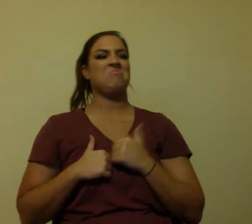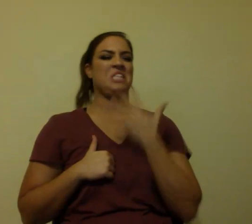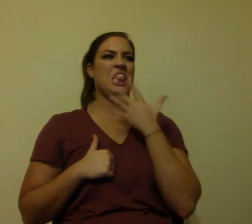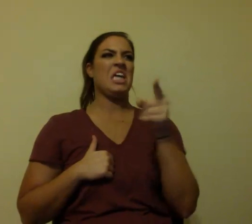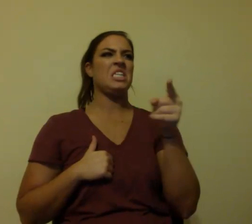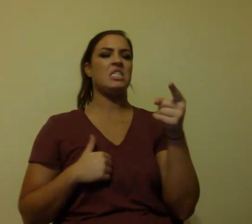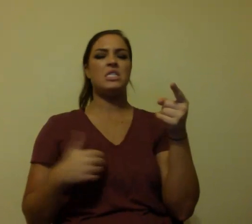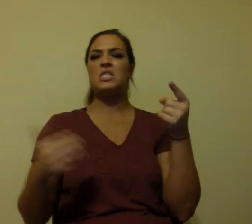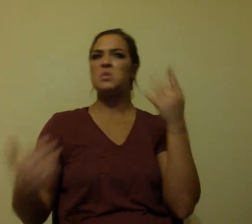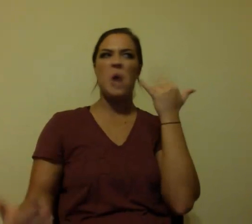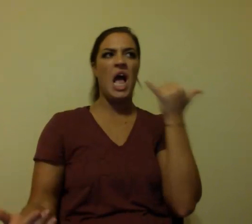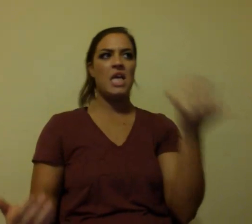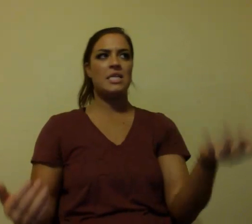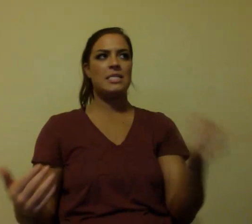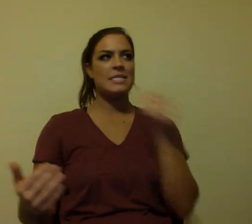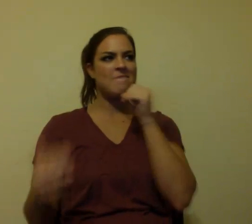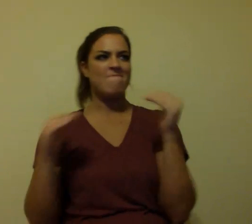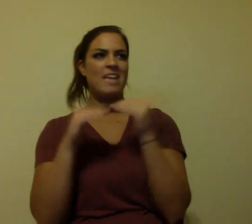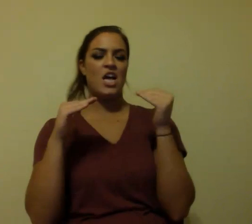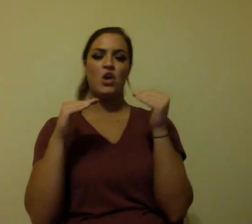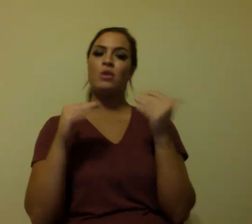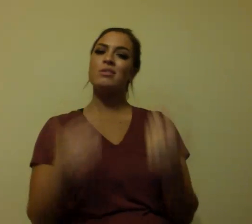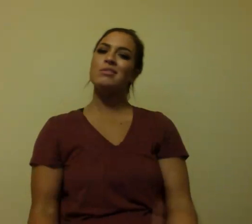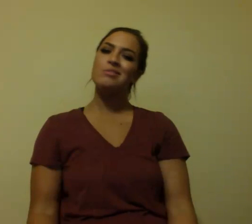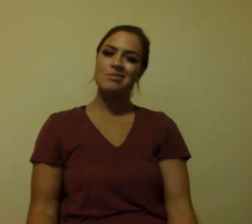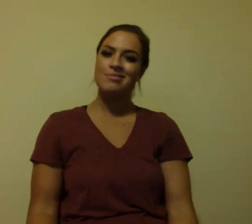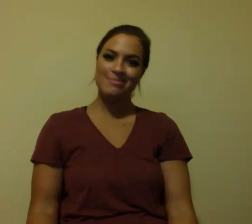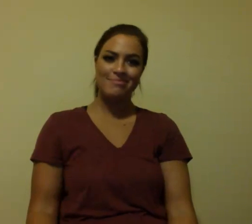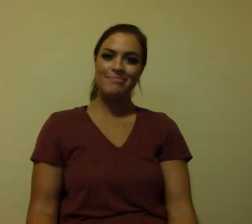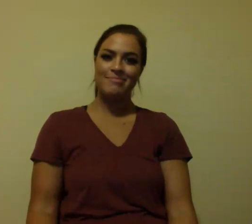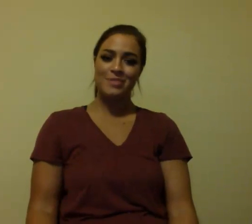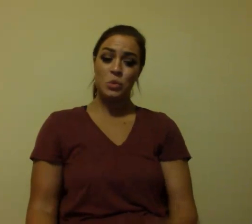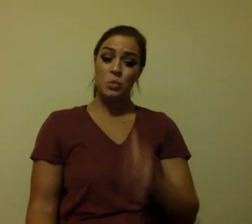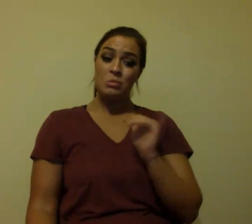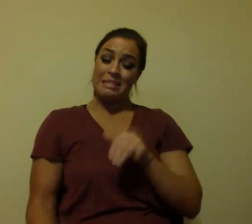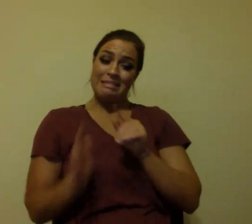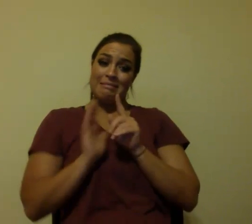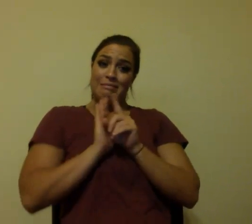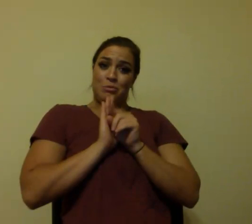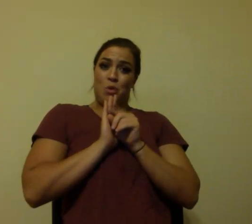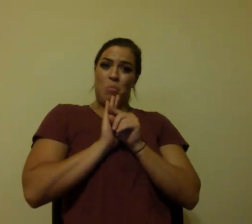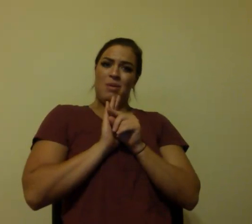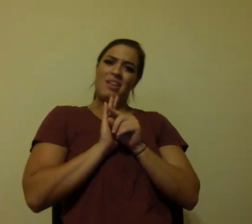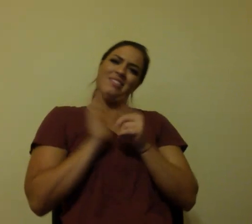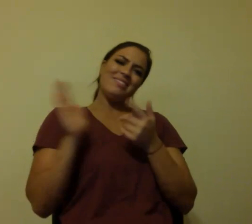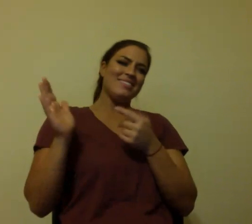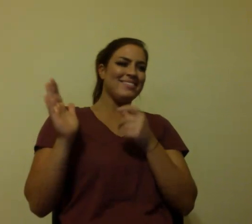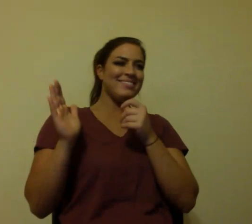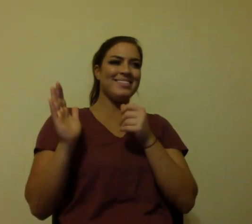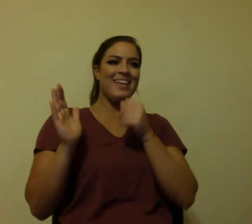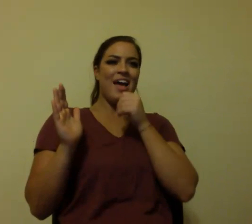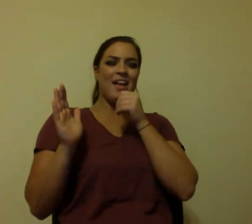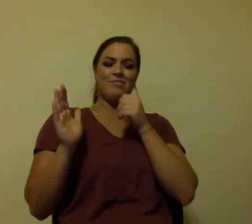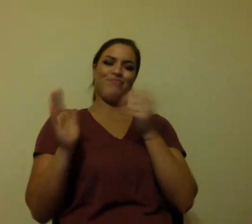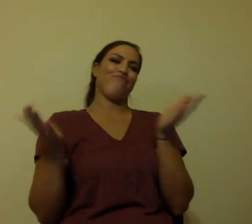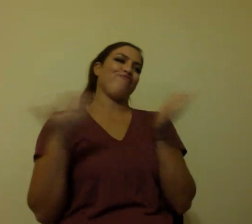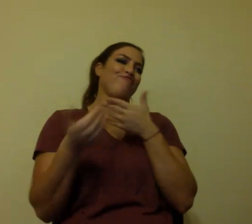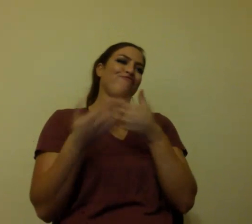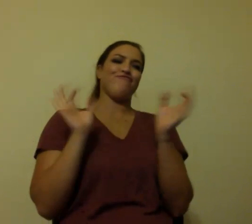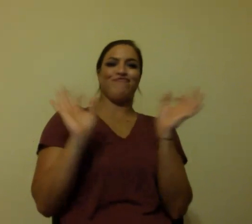right? That way of thinking seems small in the moment. In fact, it might even make you feel better in the moment. But that